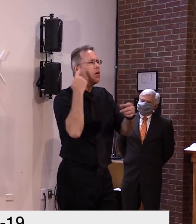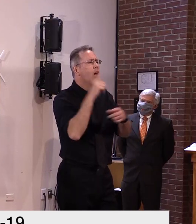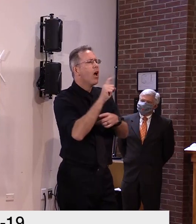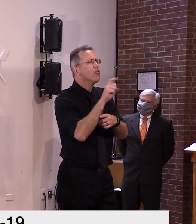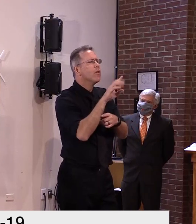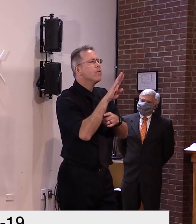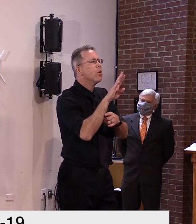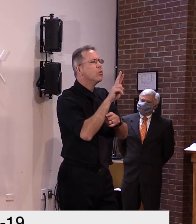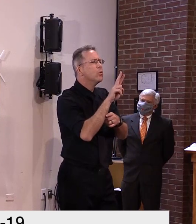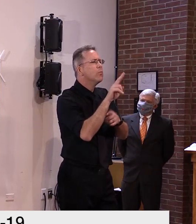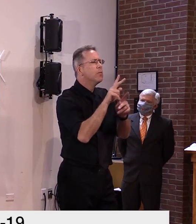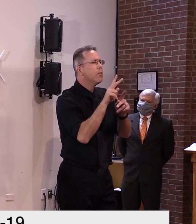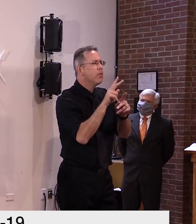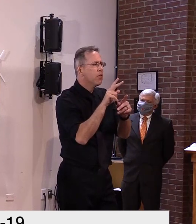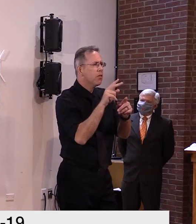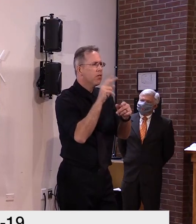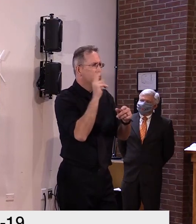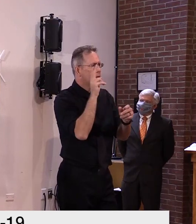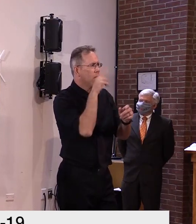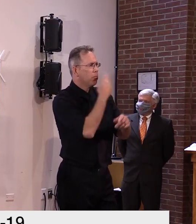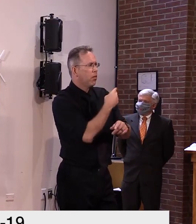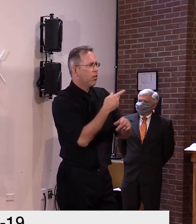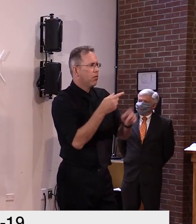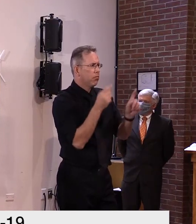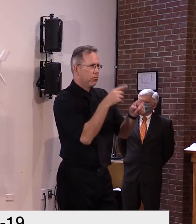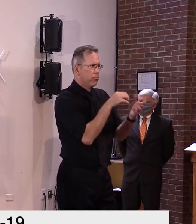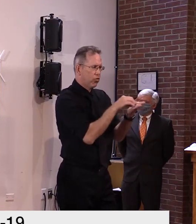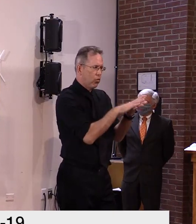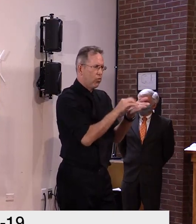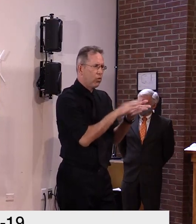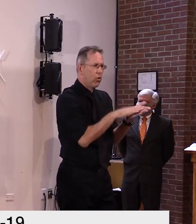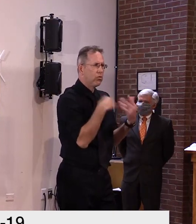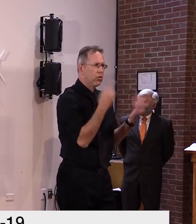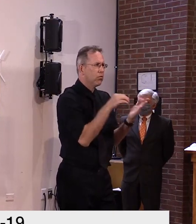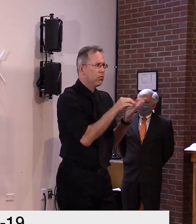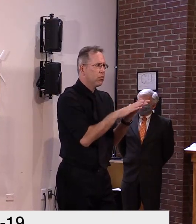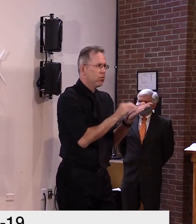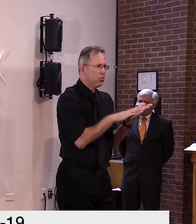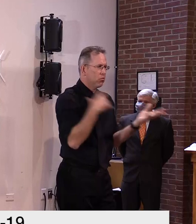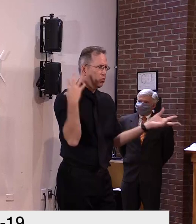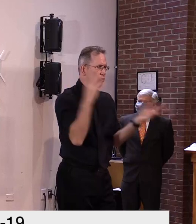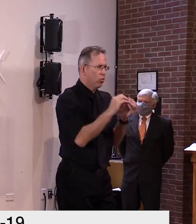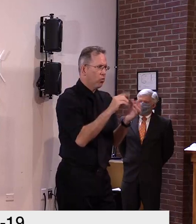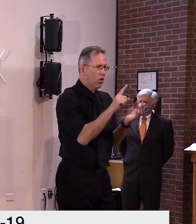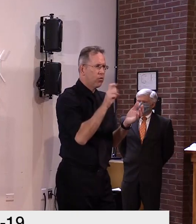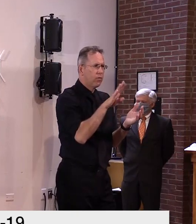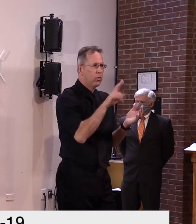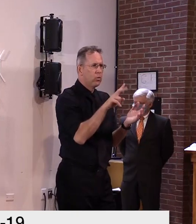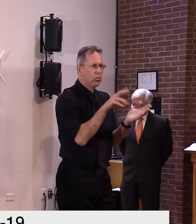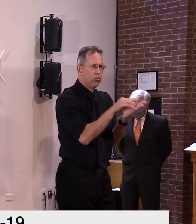recorded since the beginning of the pandemic. Sorry to interrupt, and please ask your next question.